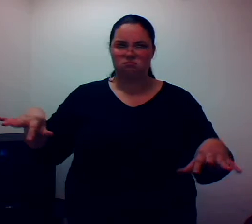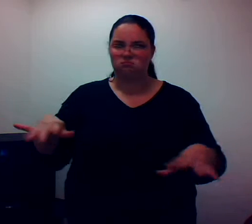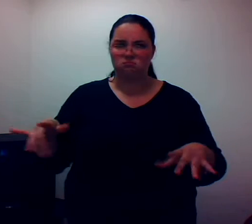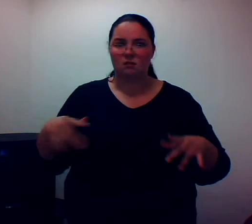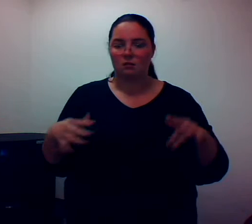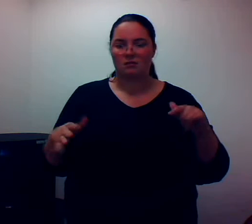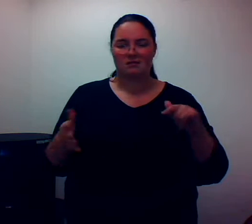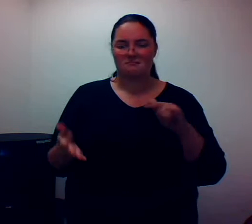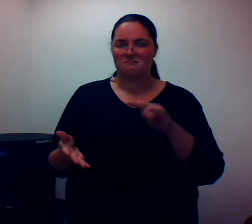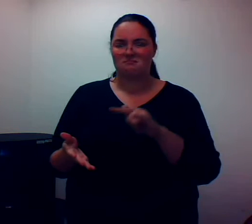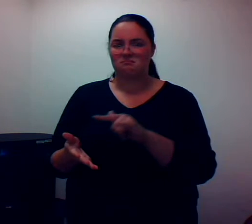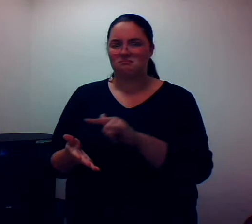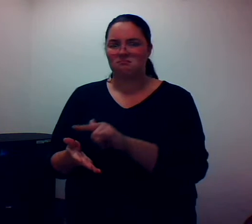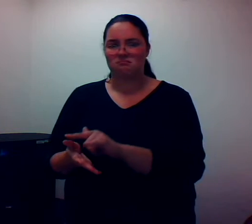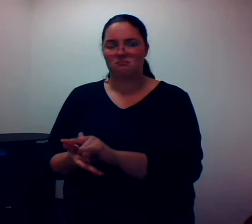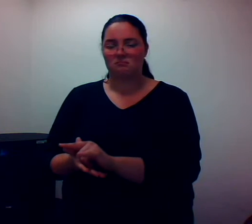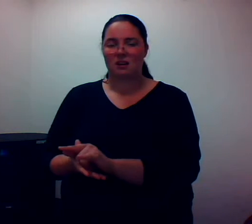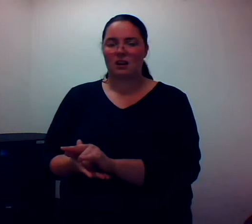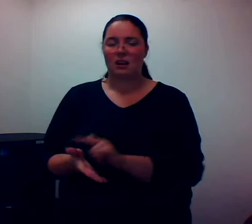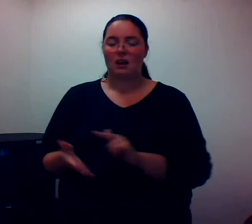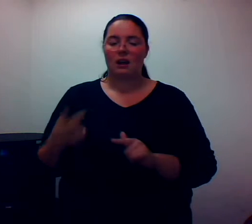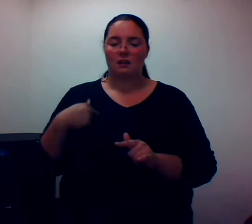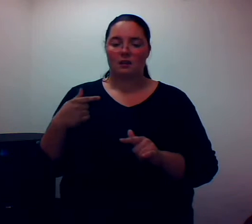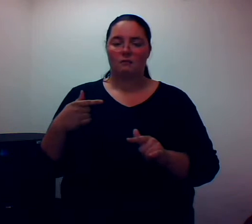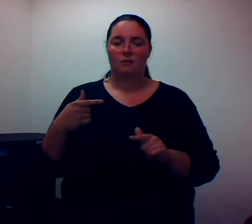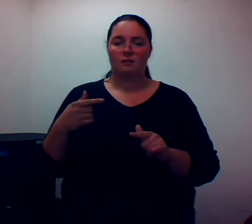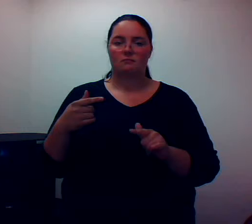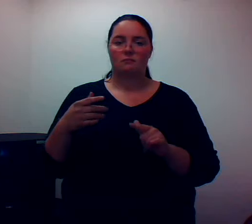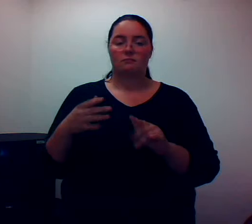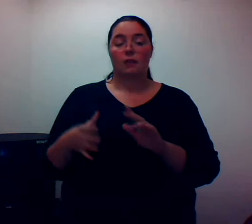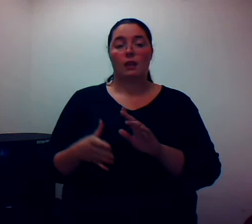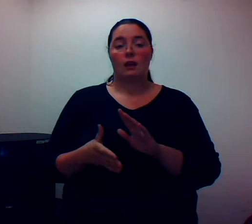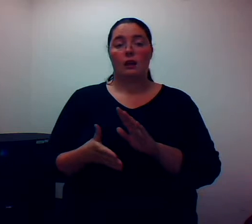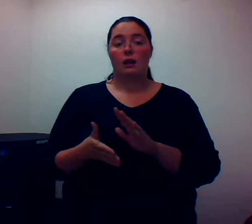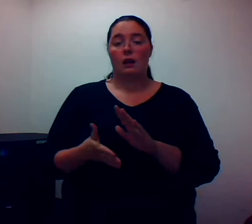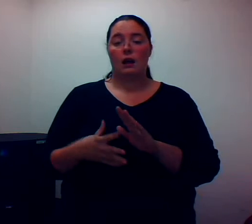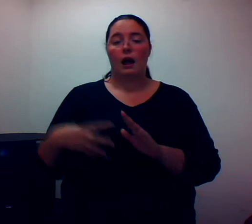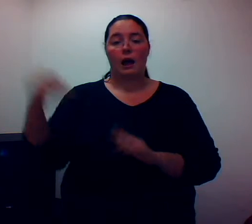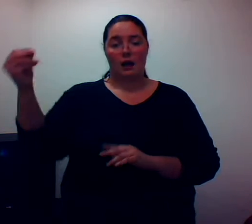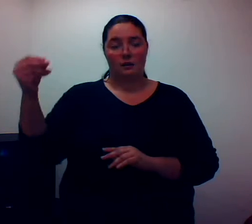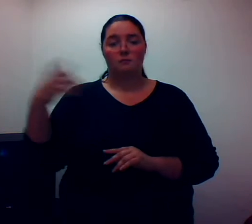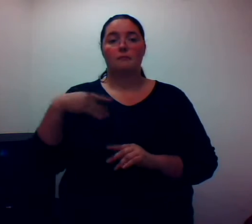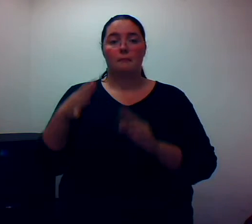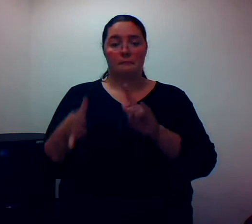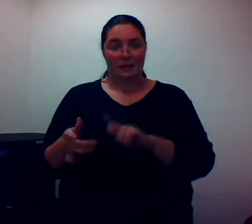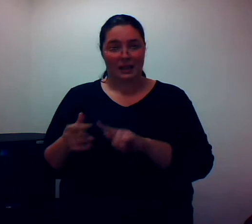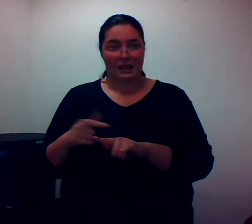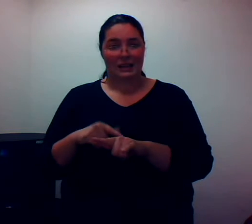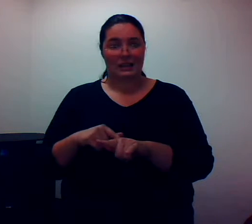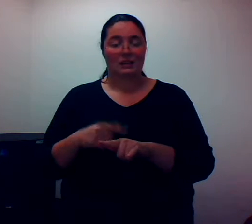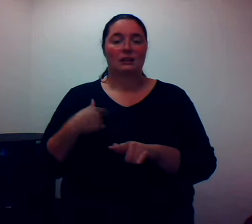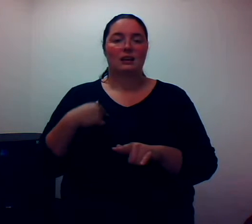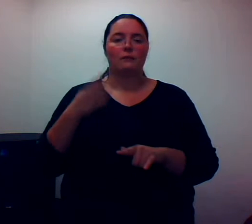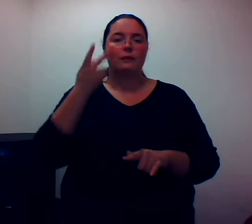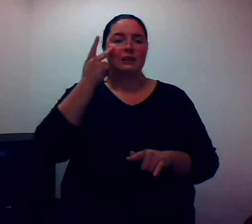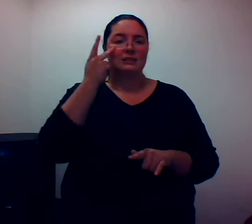up landing, and we got off of the plane and went into the airport. And through the window, we could see that one of the engines, the right engine, was